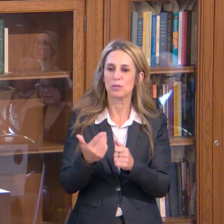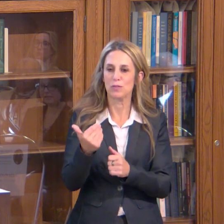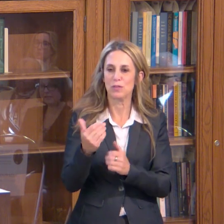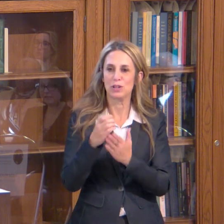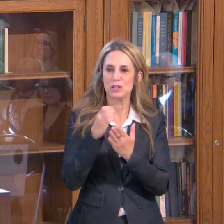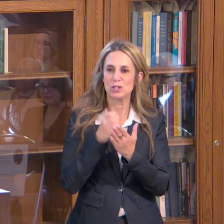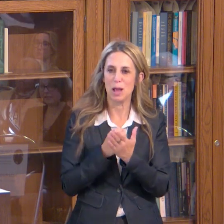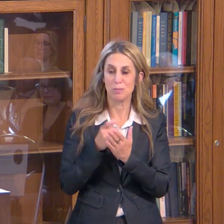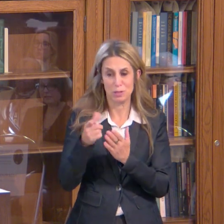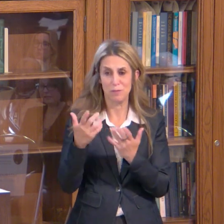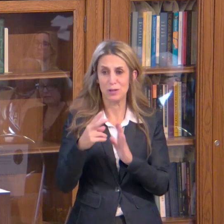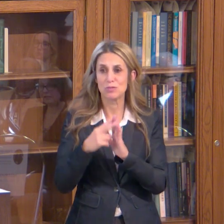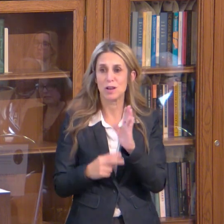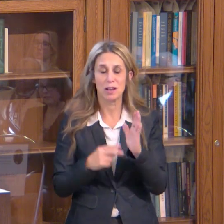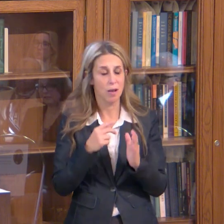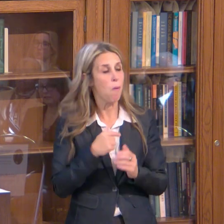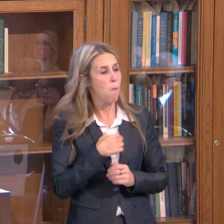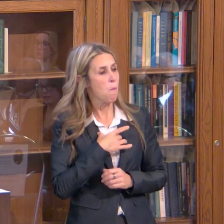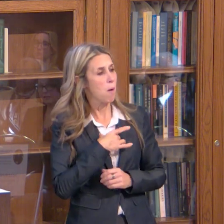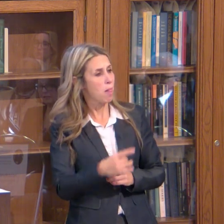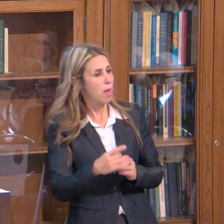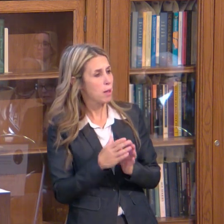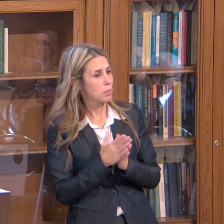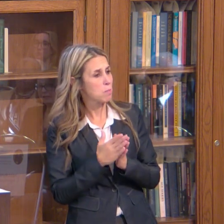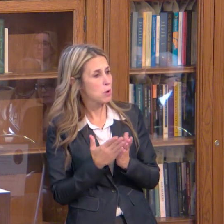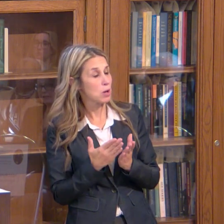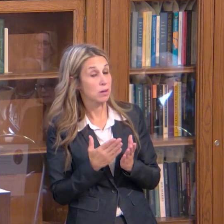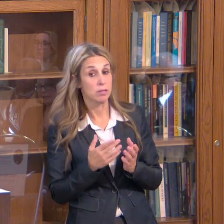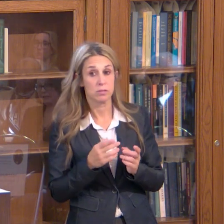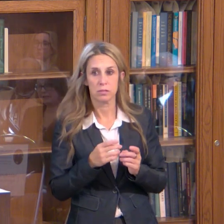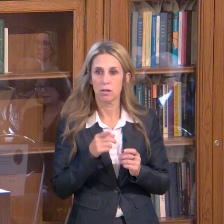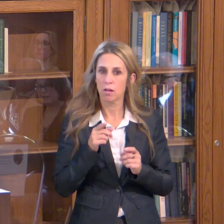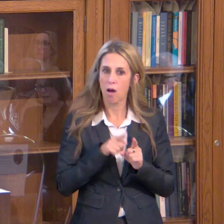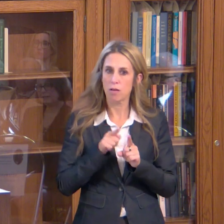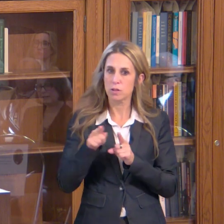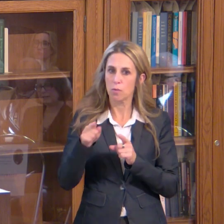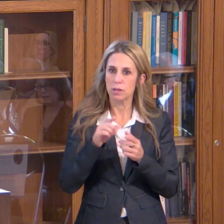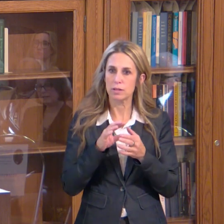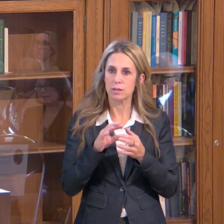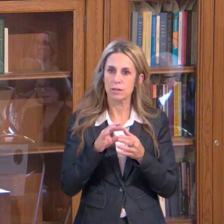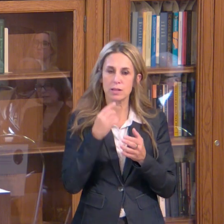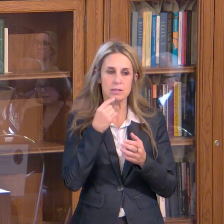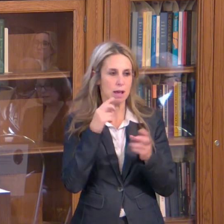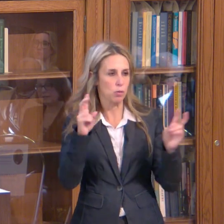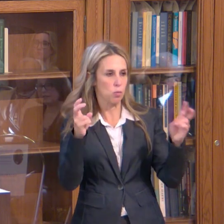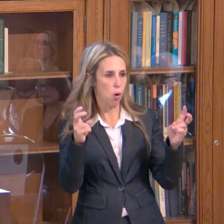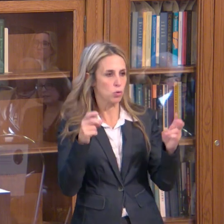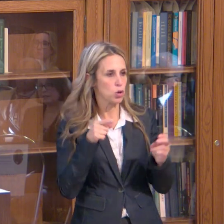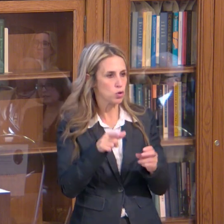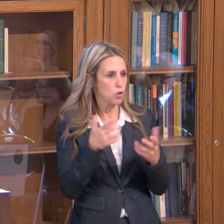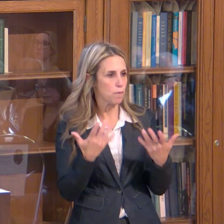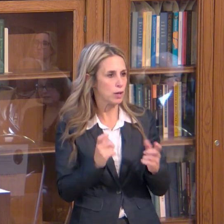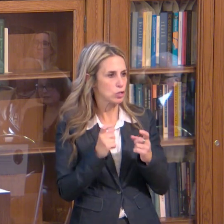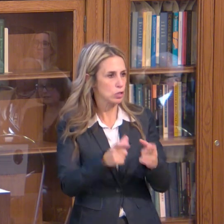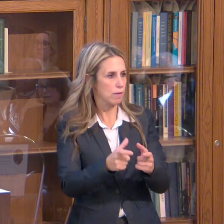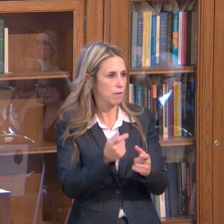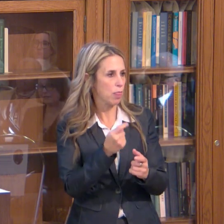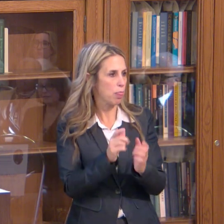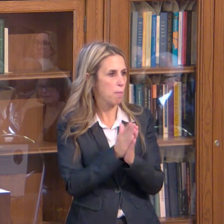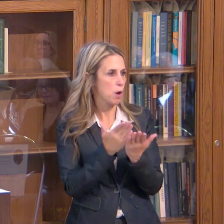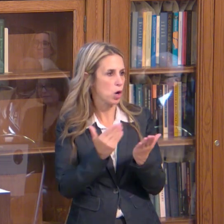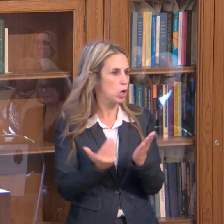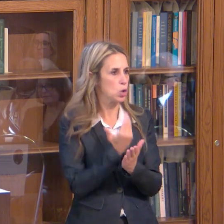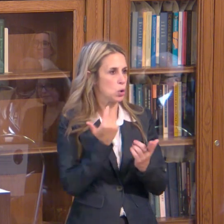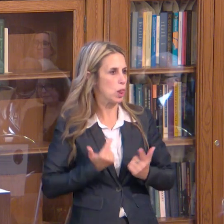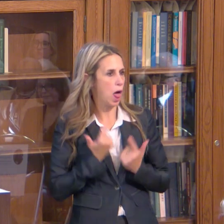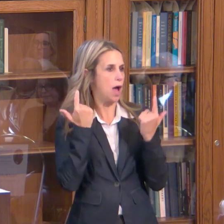he read it and he told me how much he liked the book but he also stated quote you've given the book new life and I